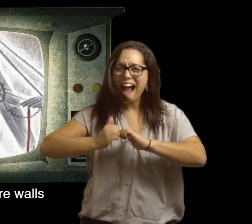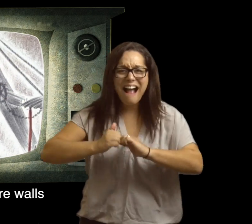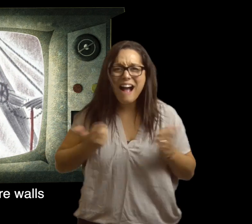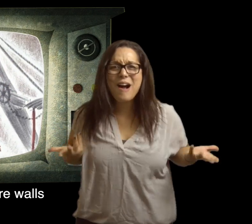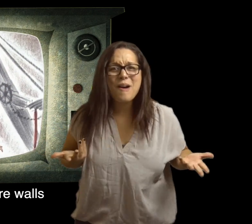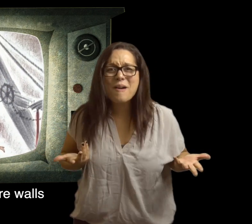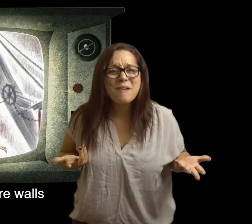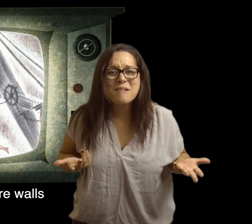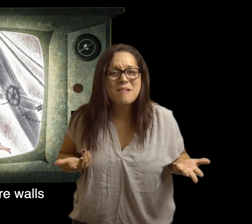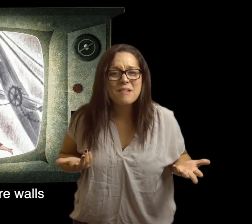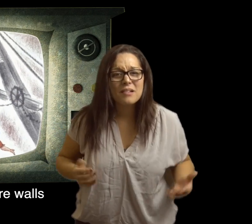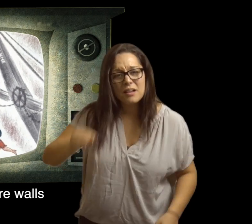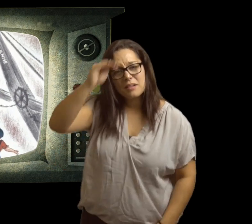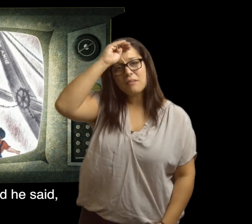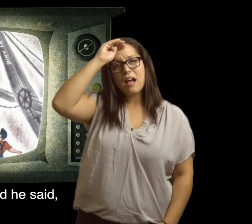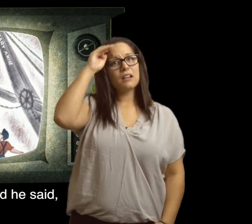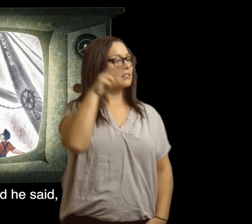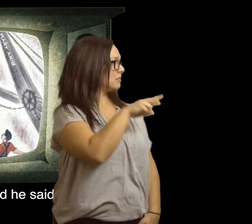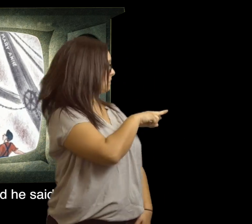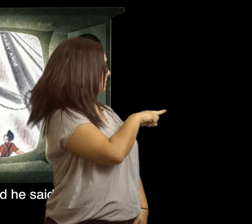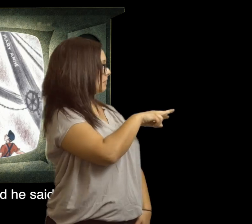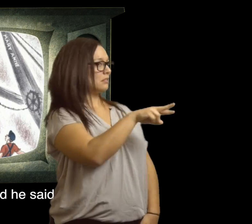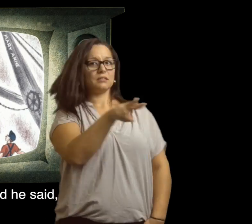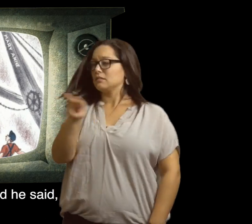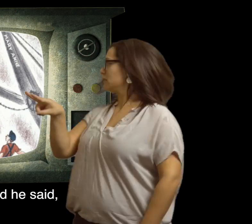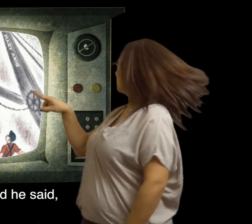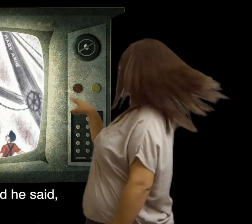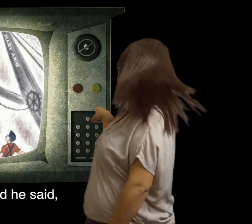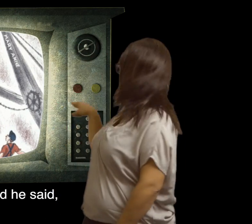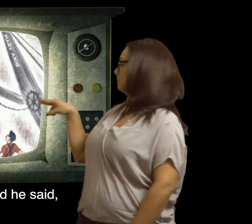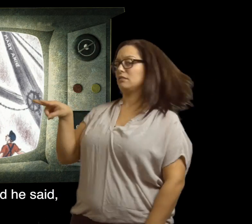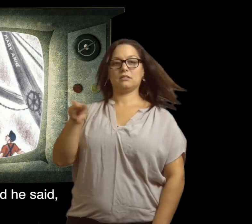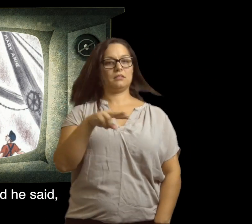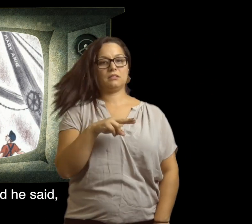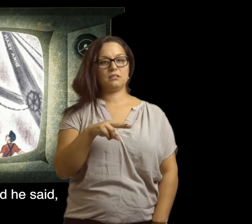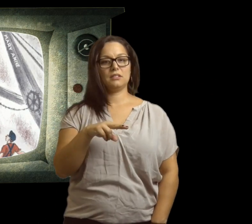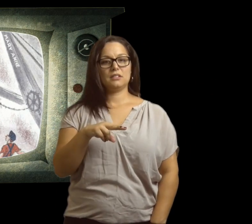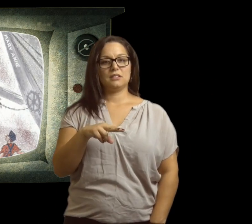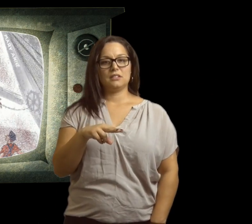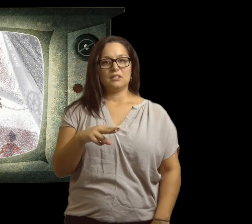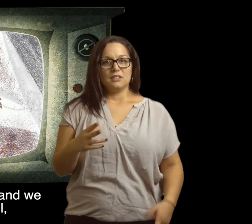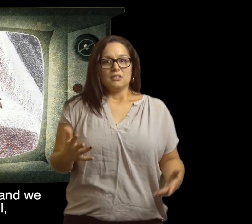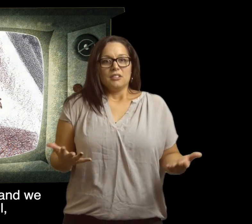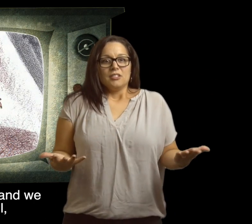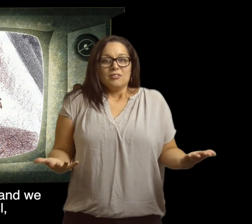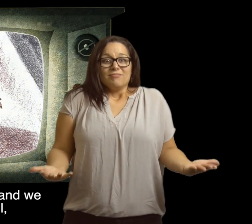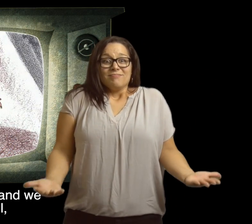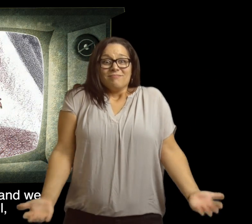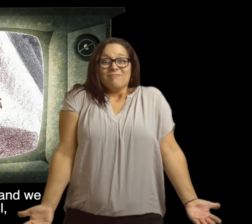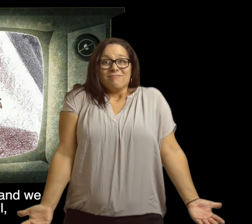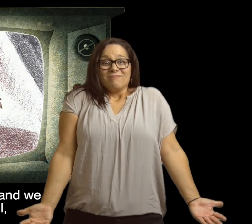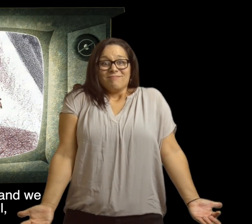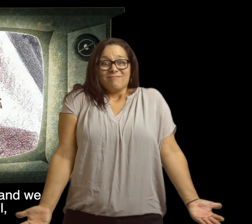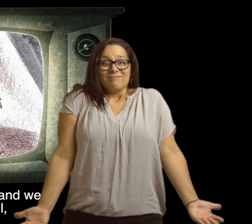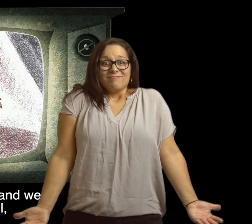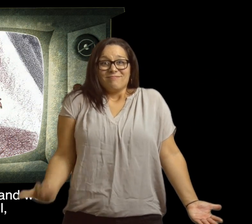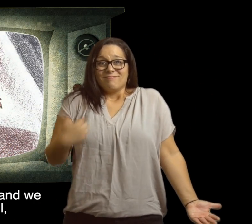around at the four square walls and four square corners, and he said, We've dug so fast and we've dug so